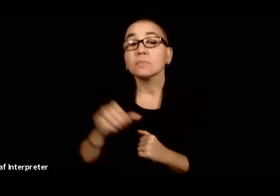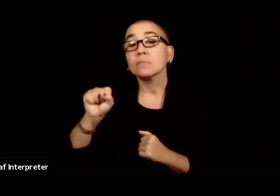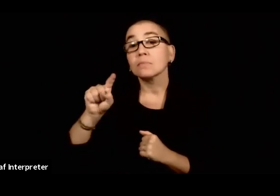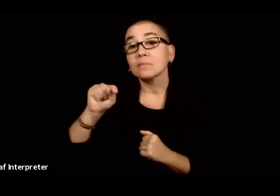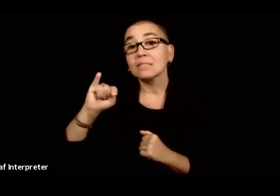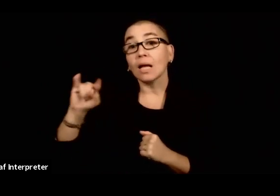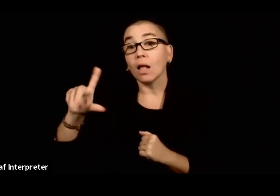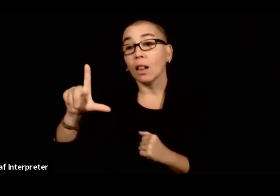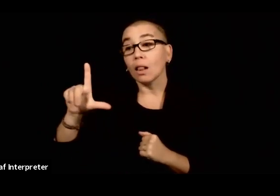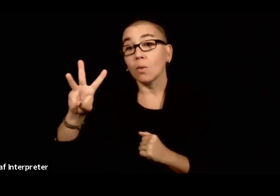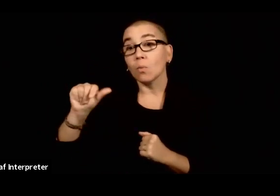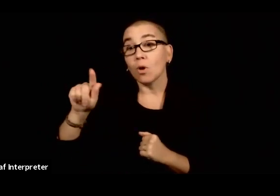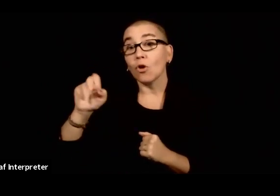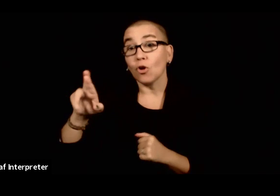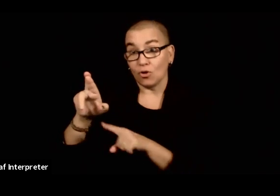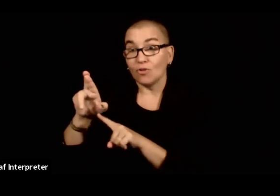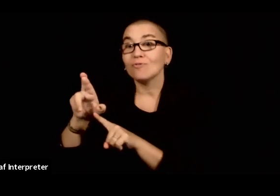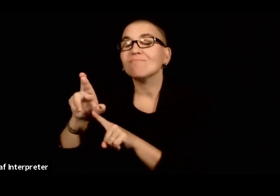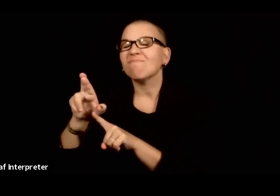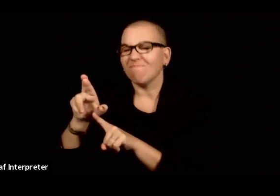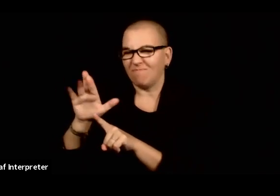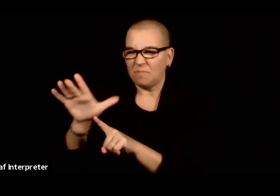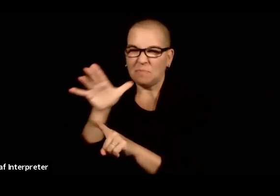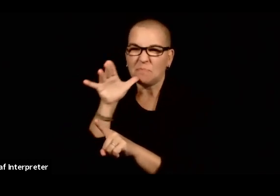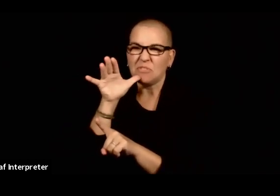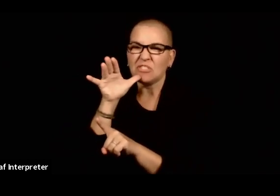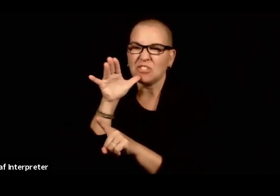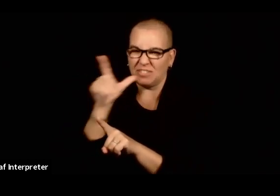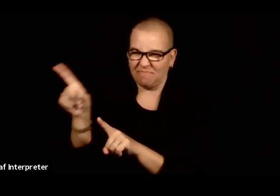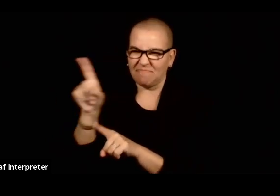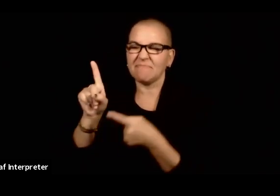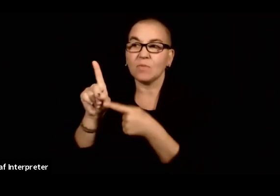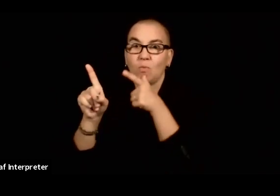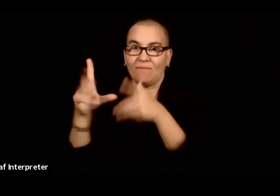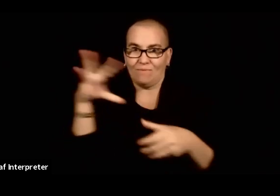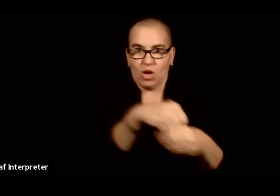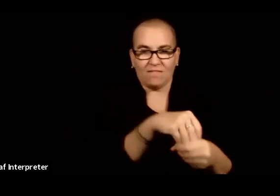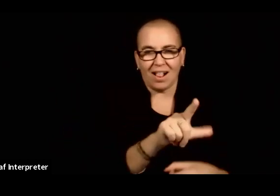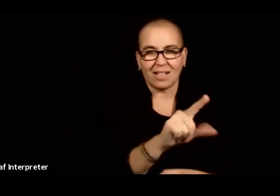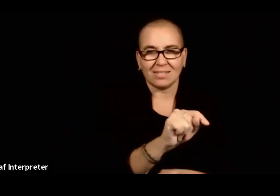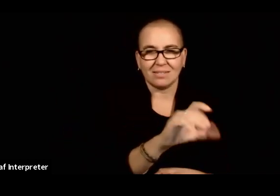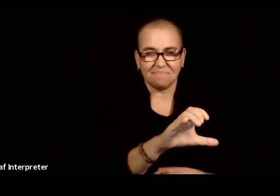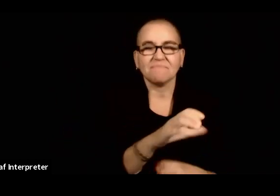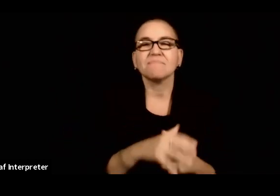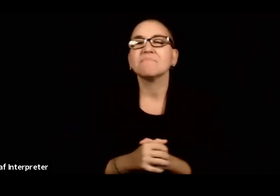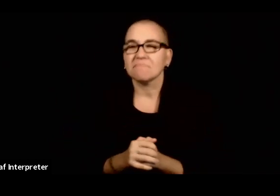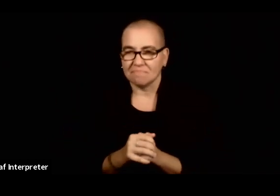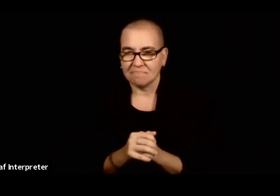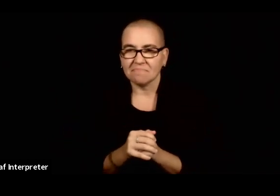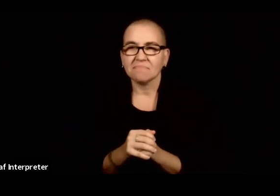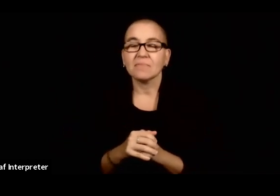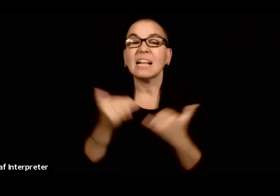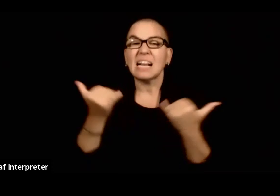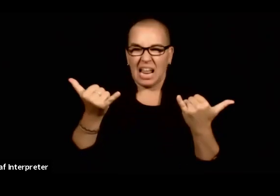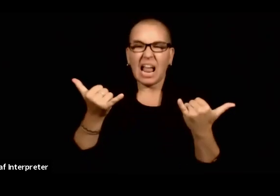care. After those updates, we'll open it up for questions from reporters on the line. With that, I will now turn it over to Commissioner